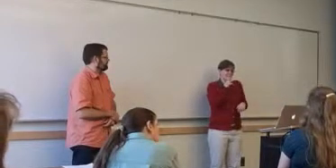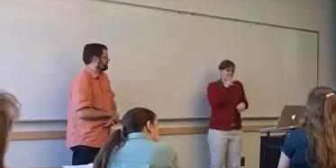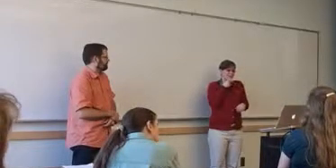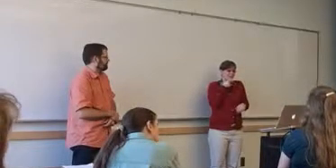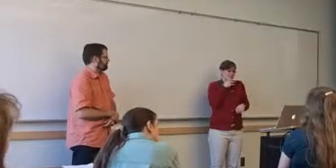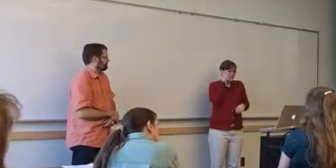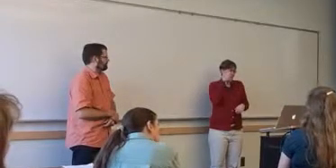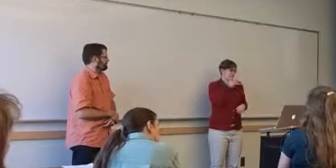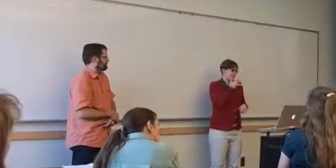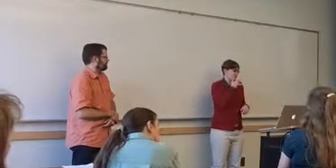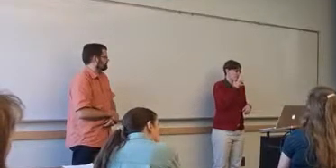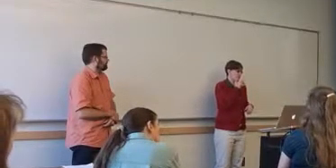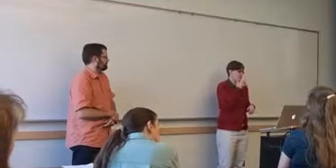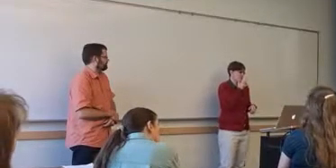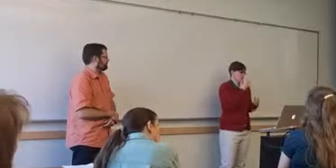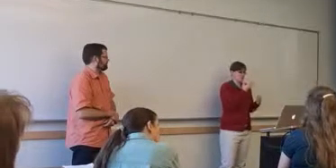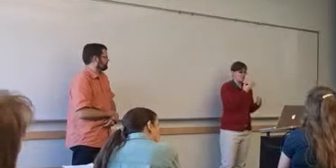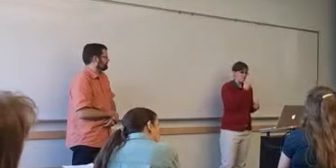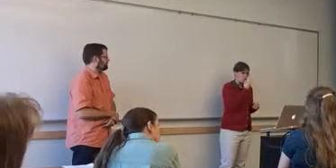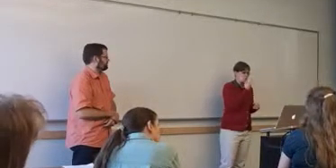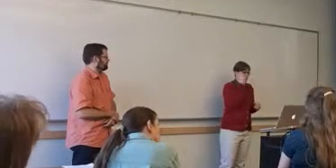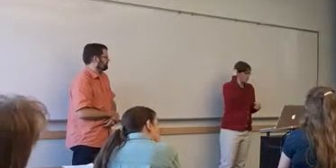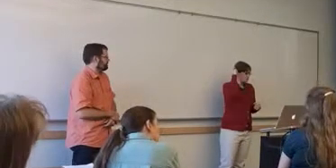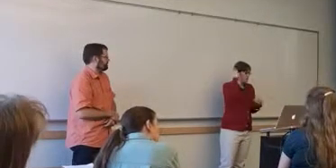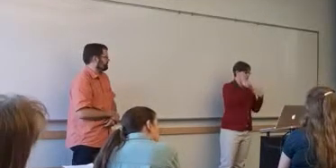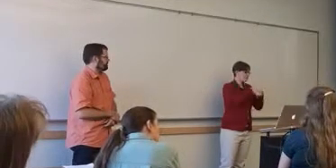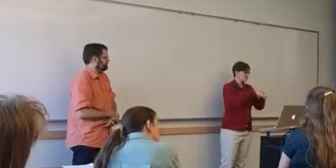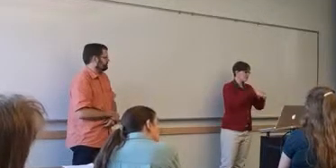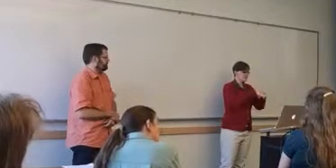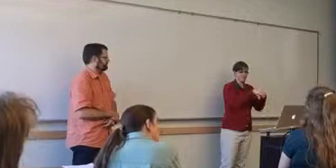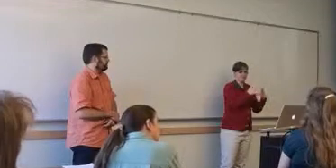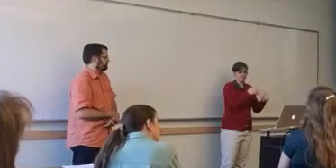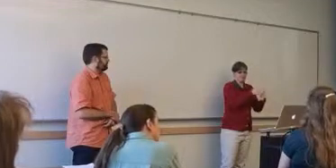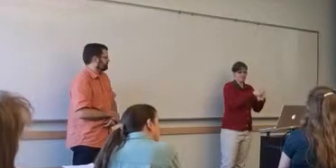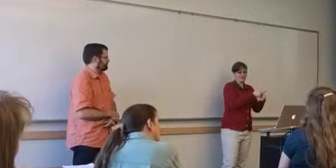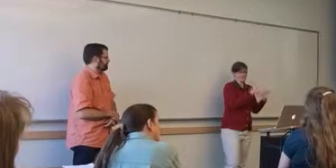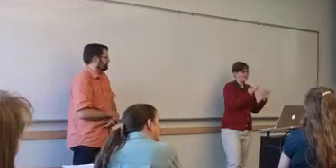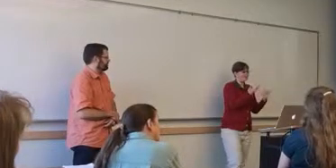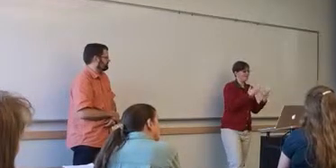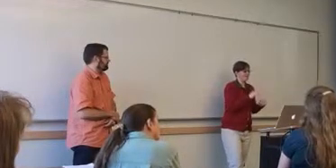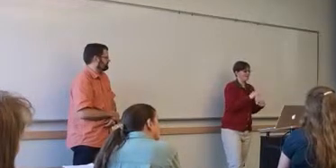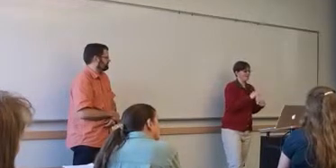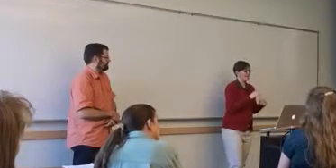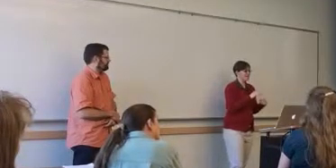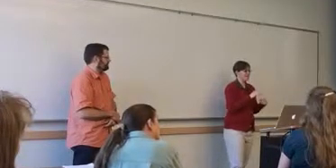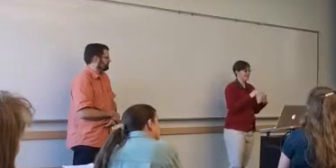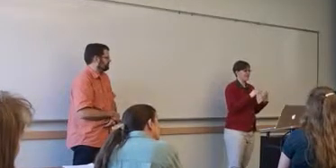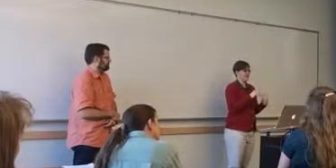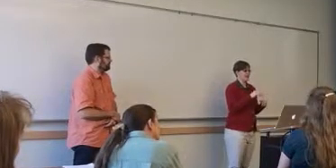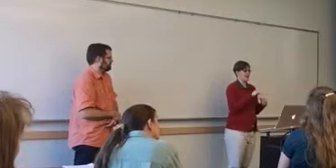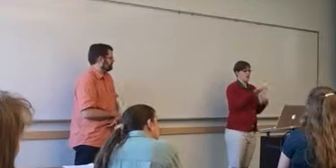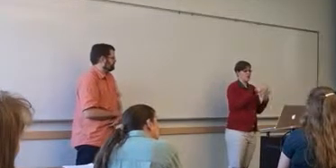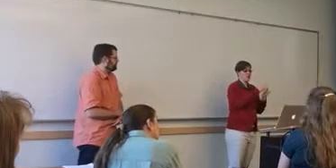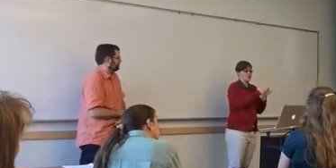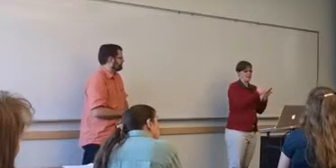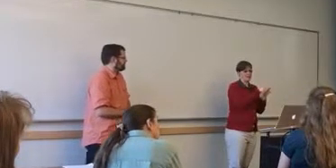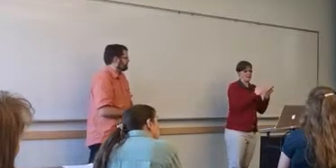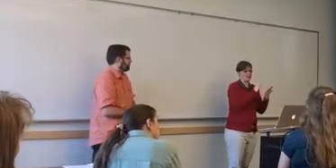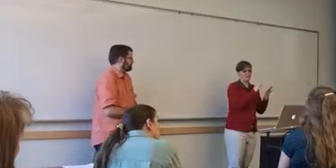that, 96% of deaf and hard of hearing children have hearing parents, and they're not exposed to